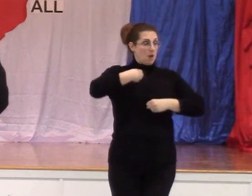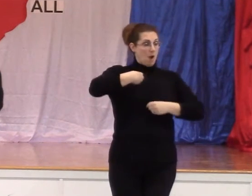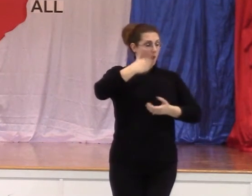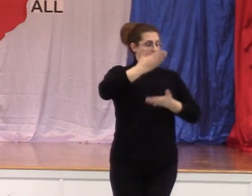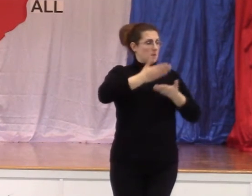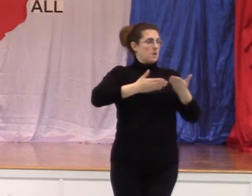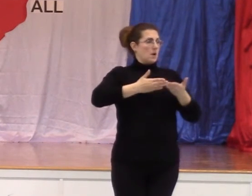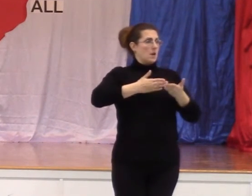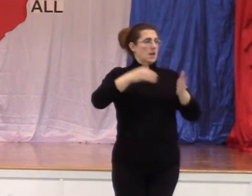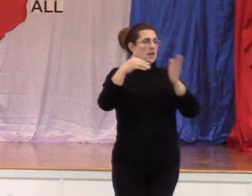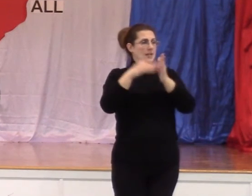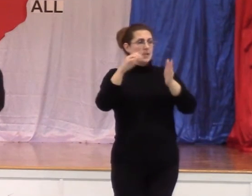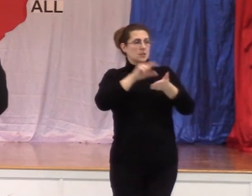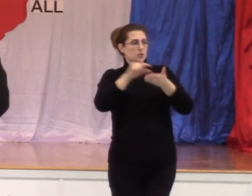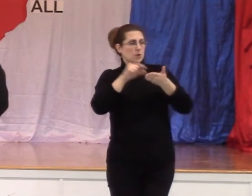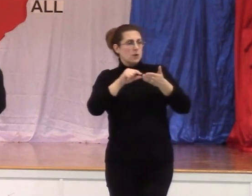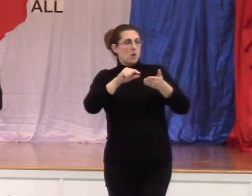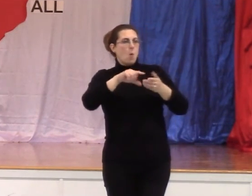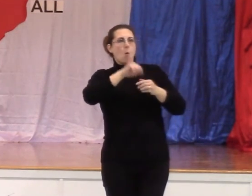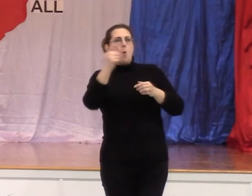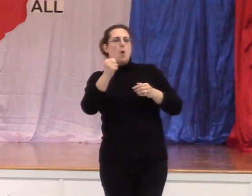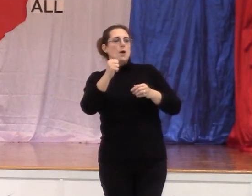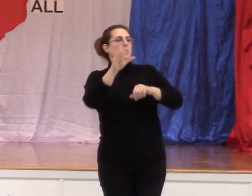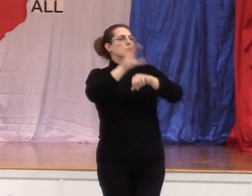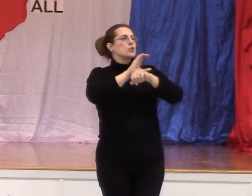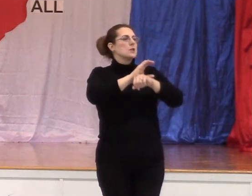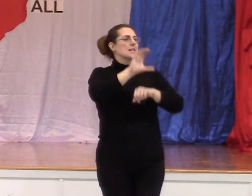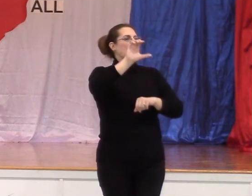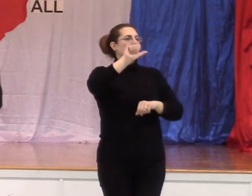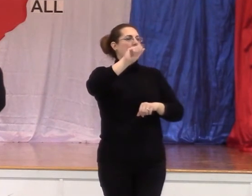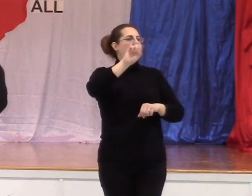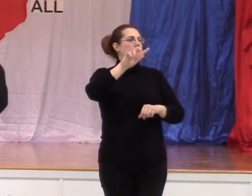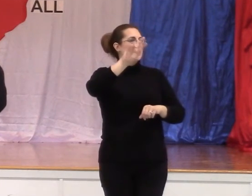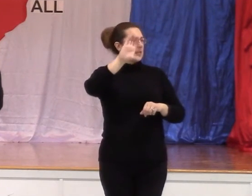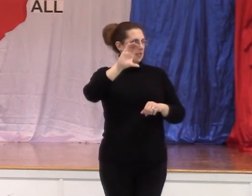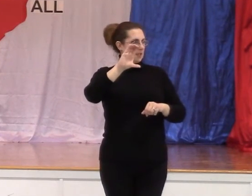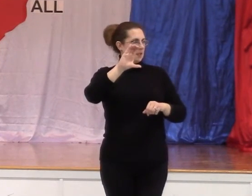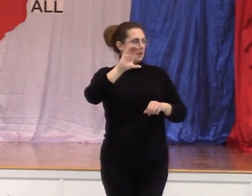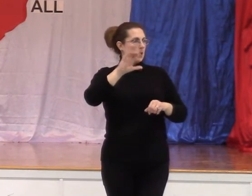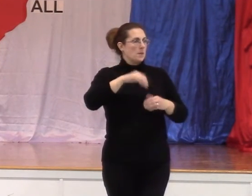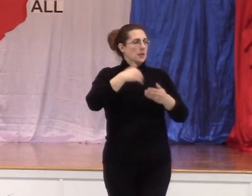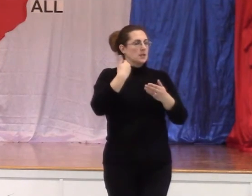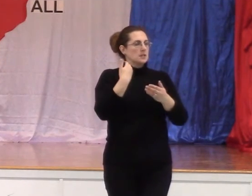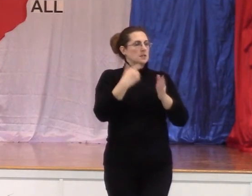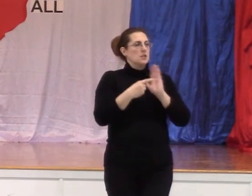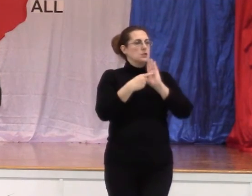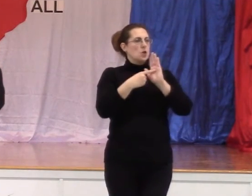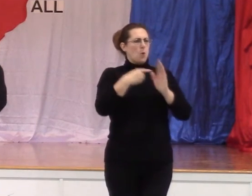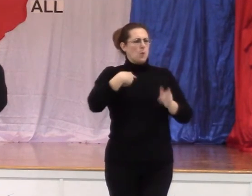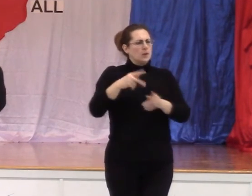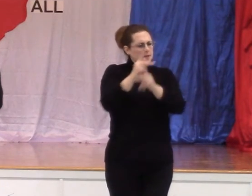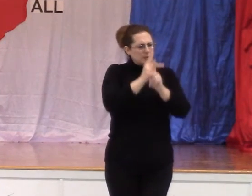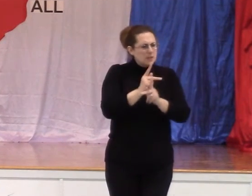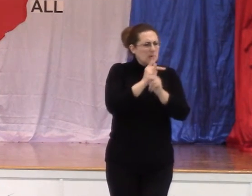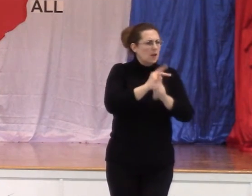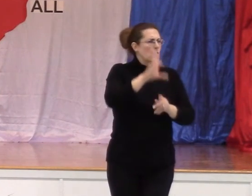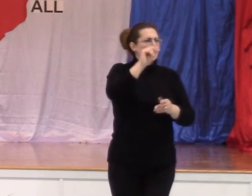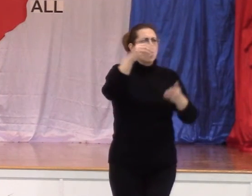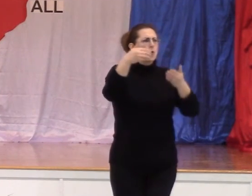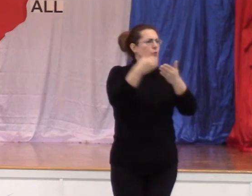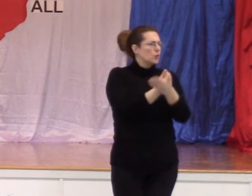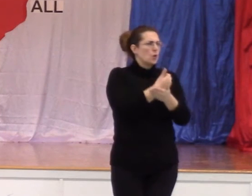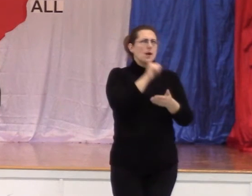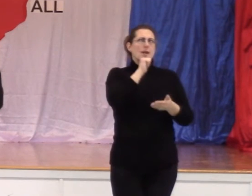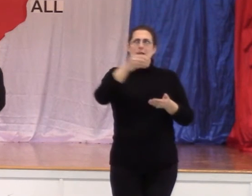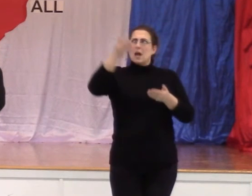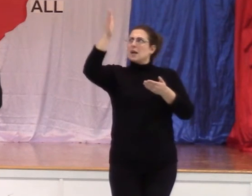against Scripture or the Church Catholic. For it is manifest that we have taken most diligent care that no new and